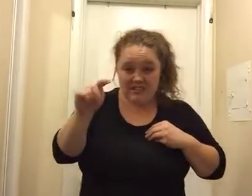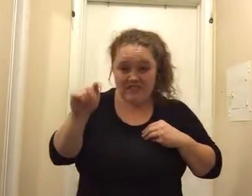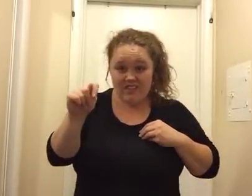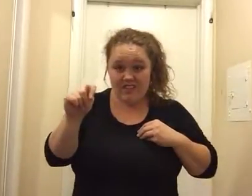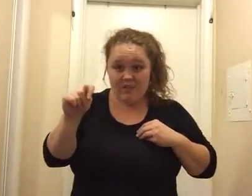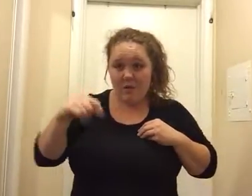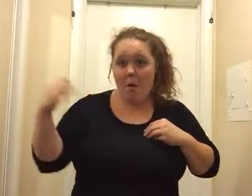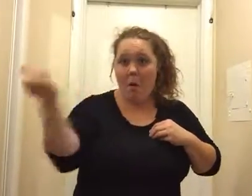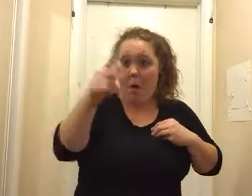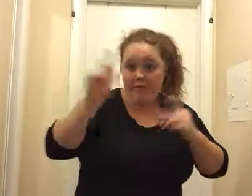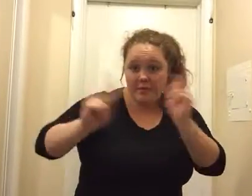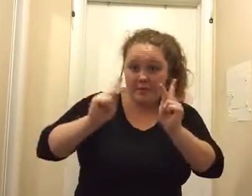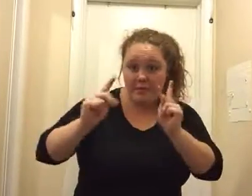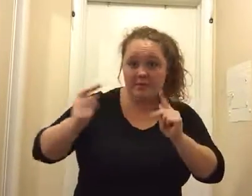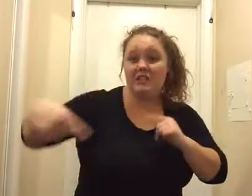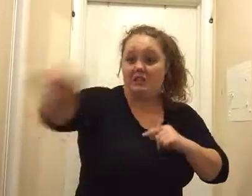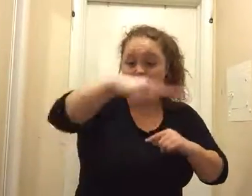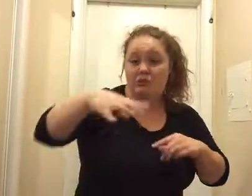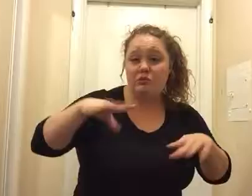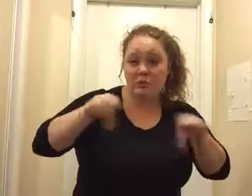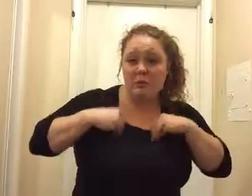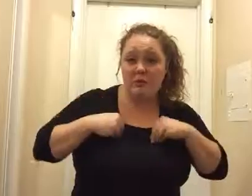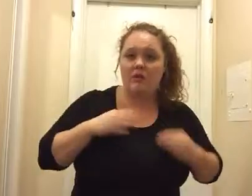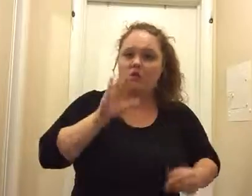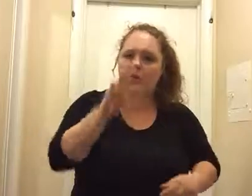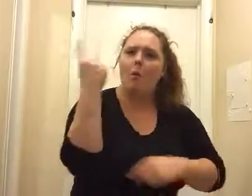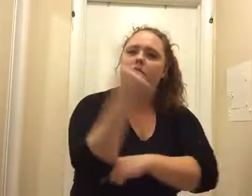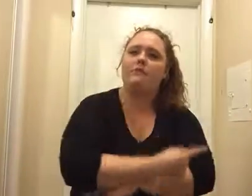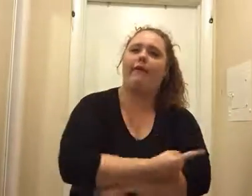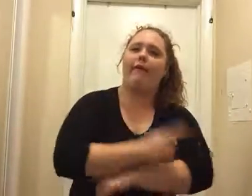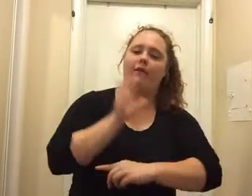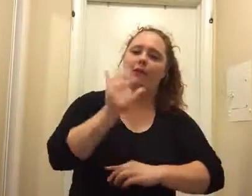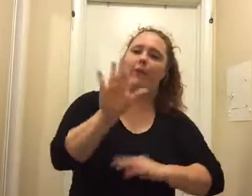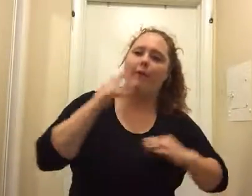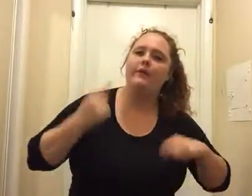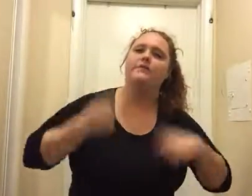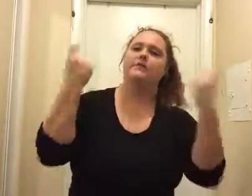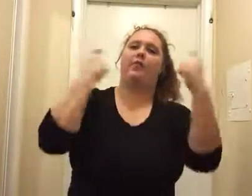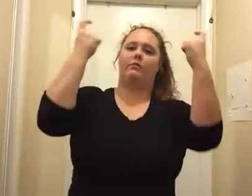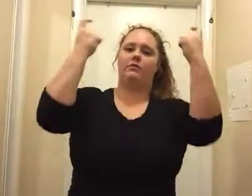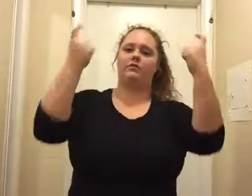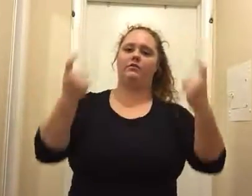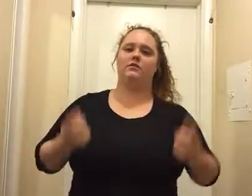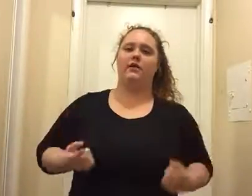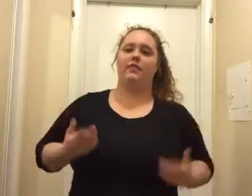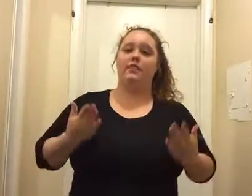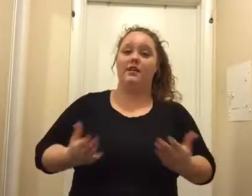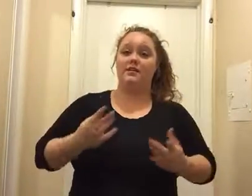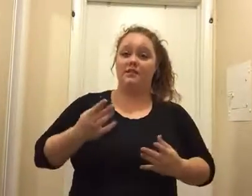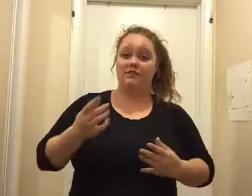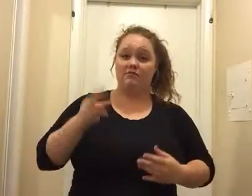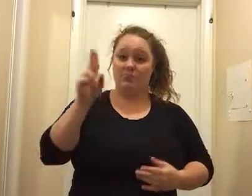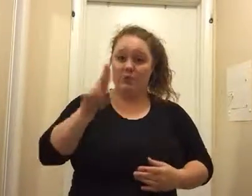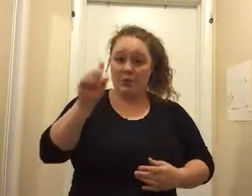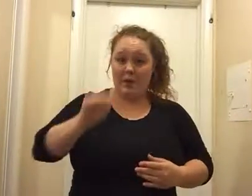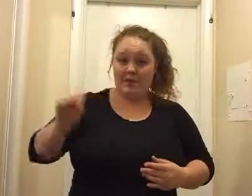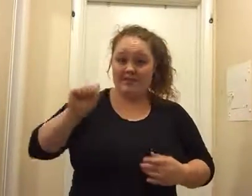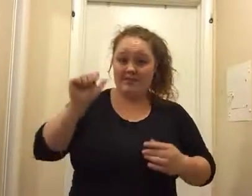day. This is your celebration. And this, the United States of America, is